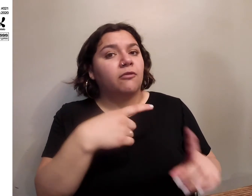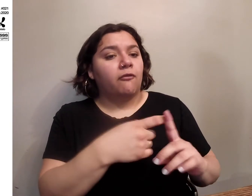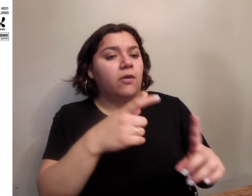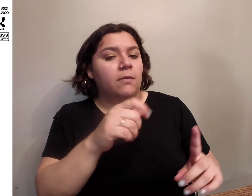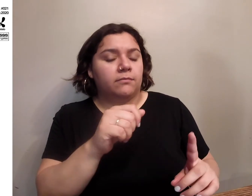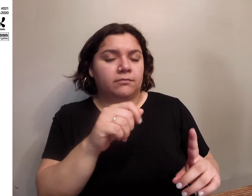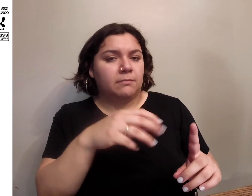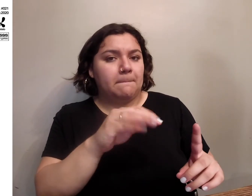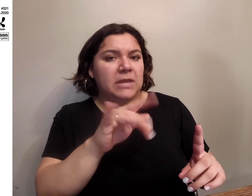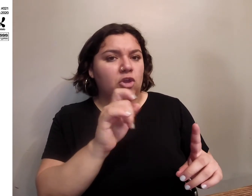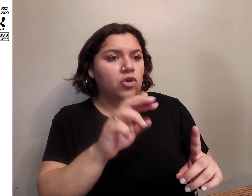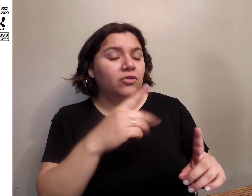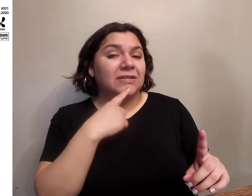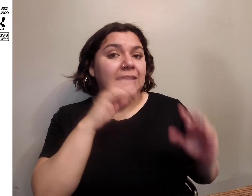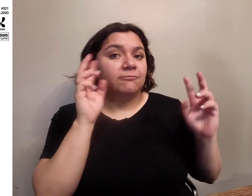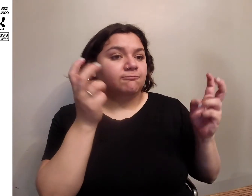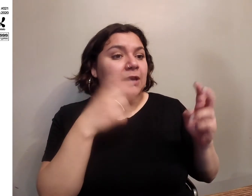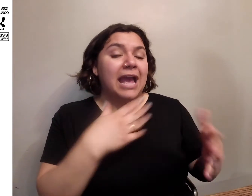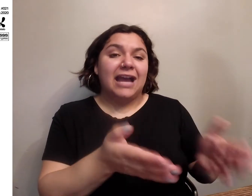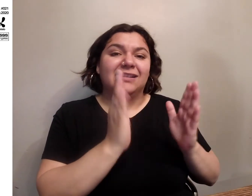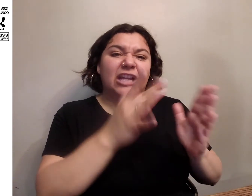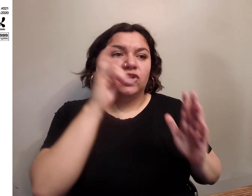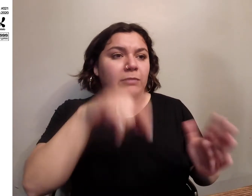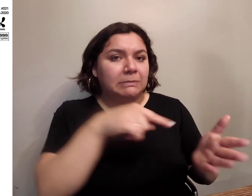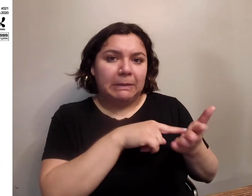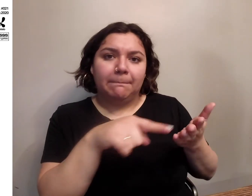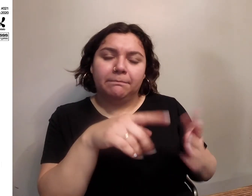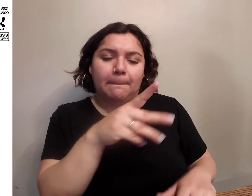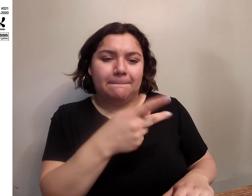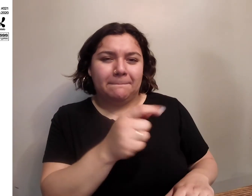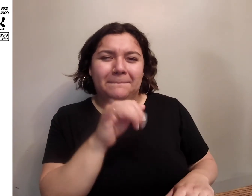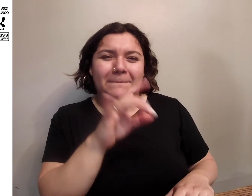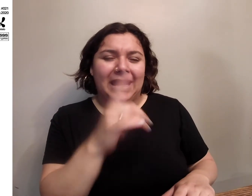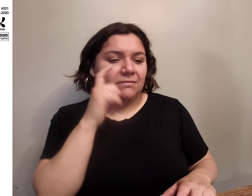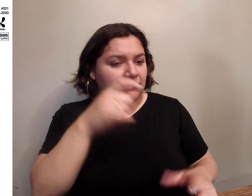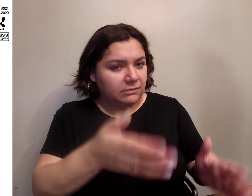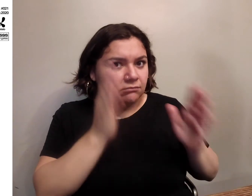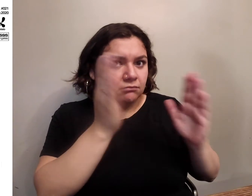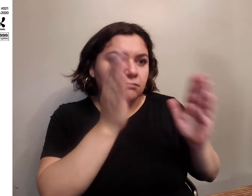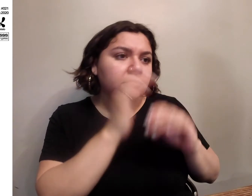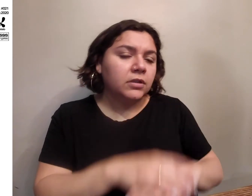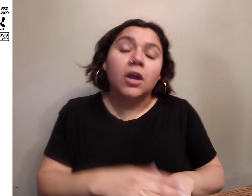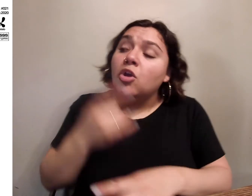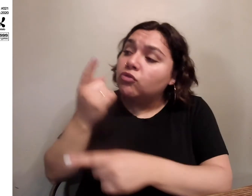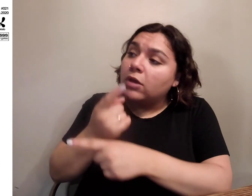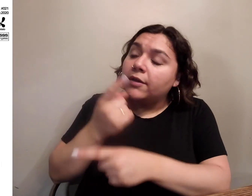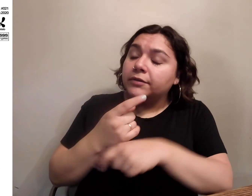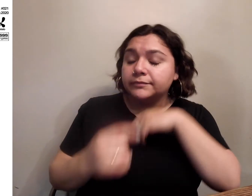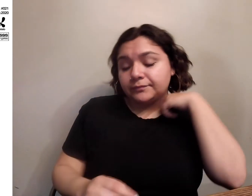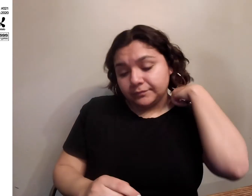paid." Right. Yes, attention must be paid. And